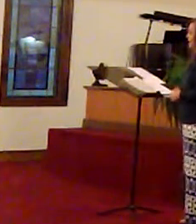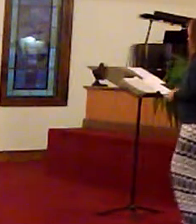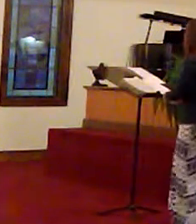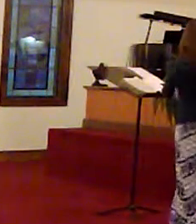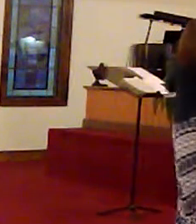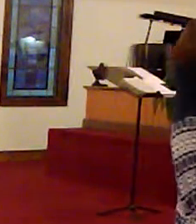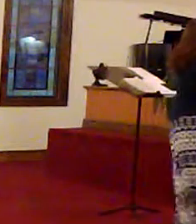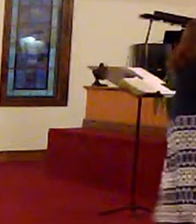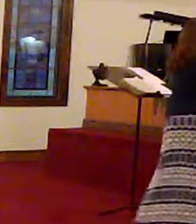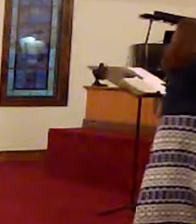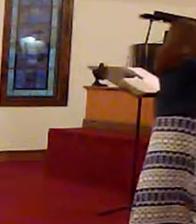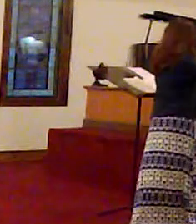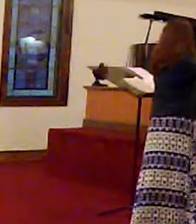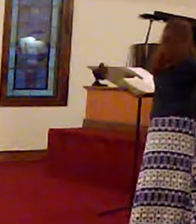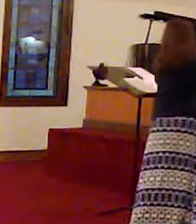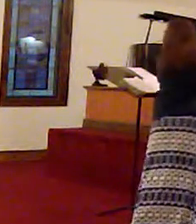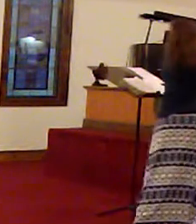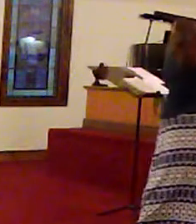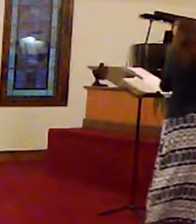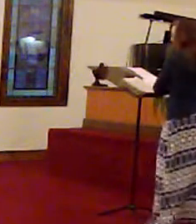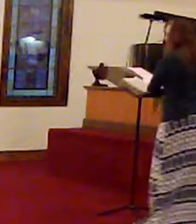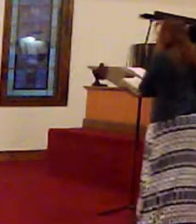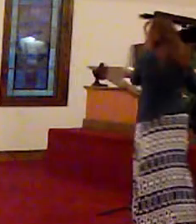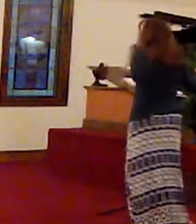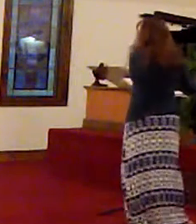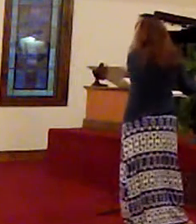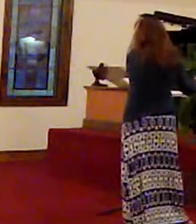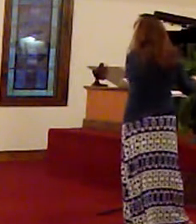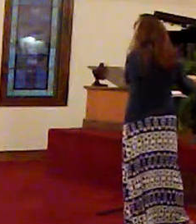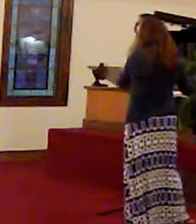They just know Daddy said jump, and I'll catch you.